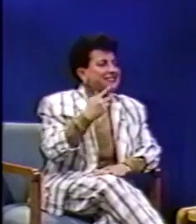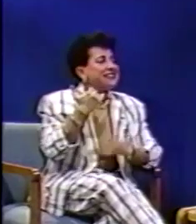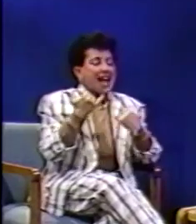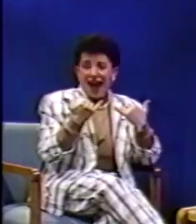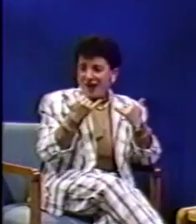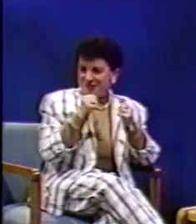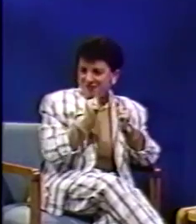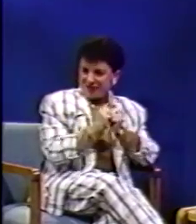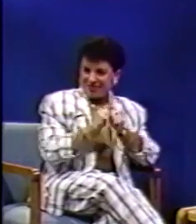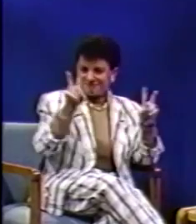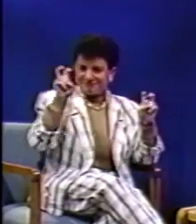Hi, welcome back.